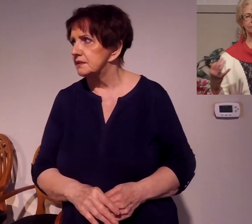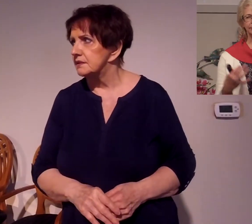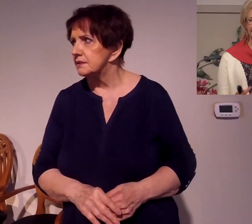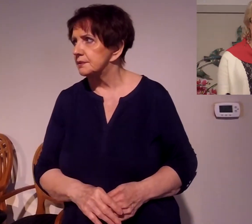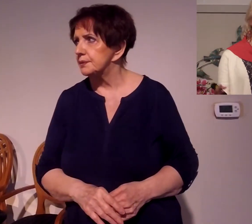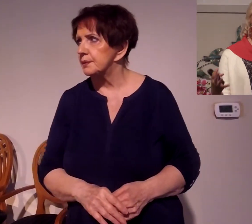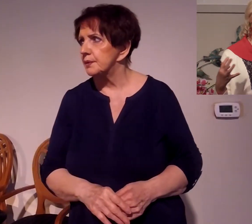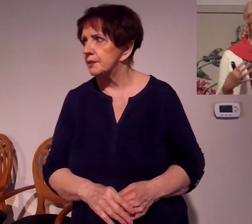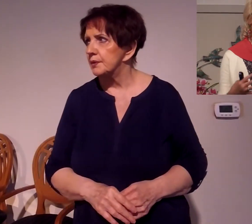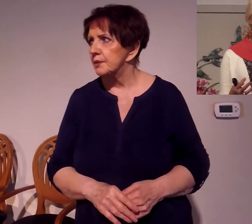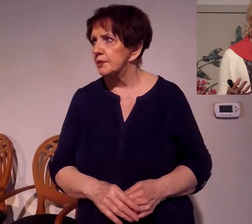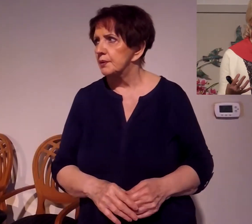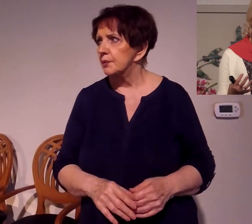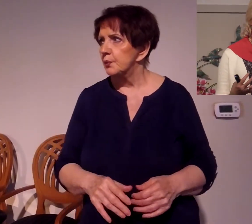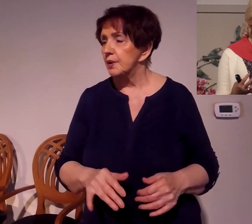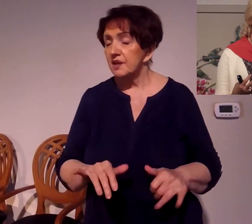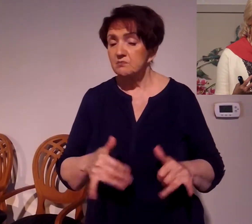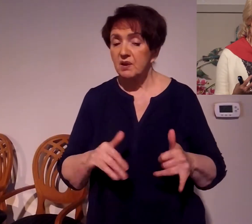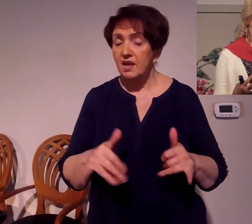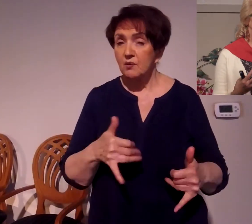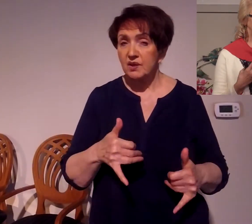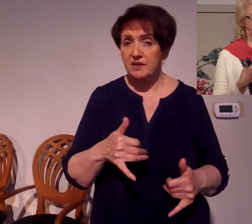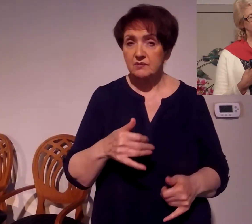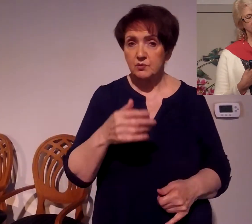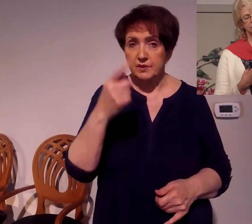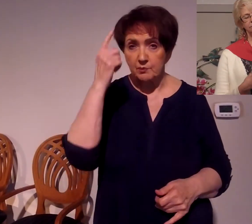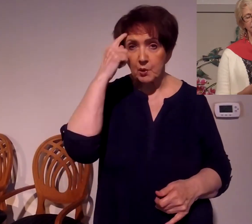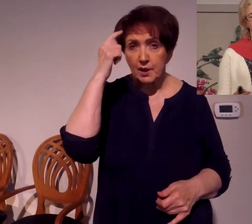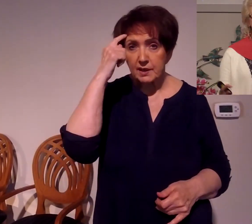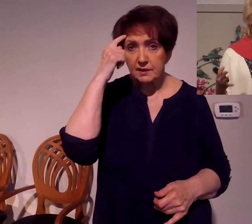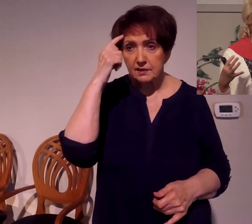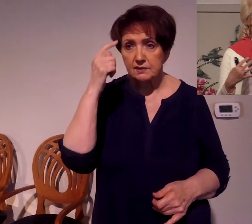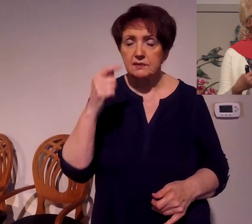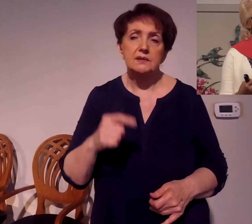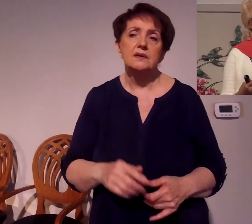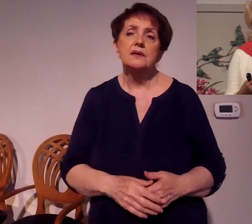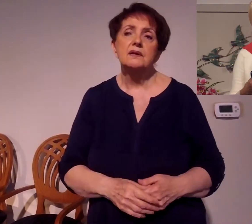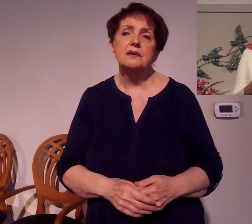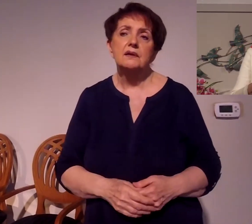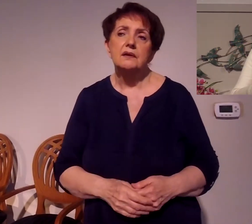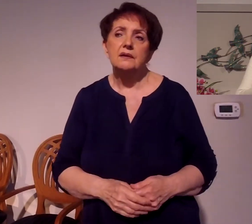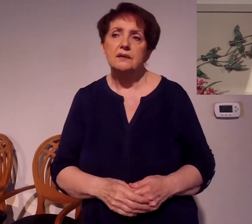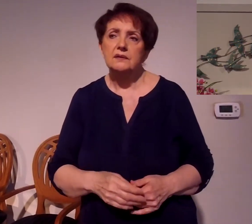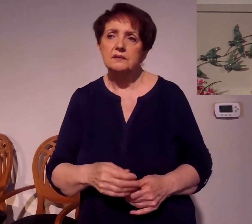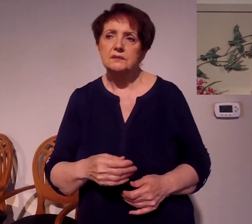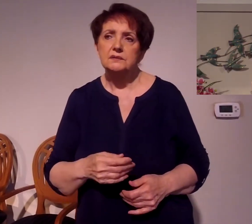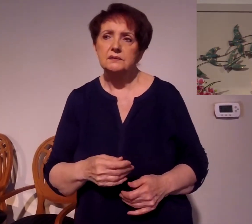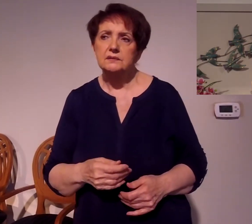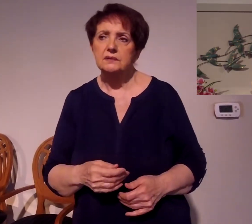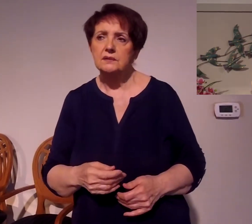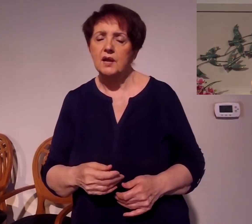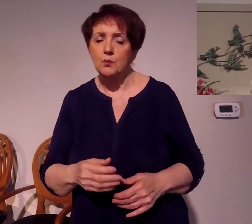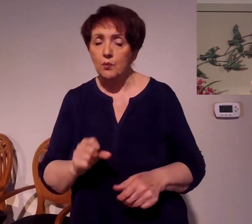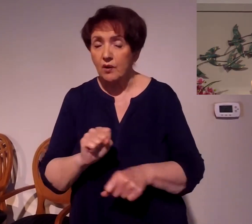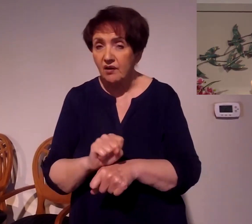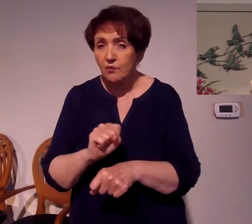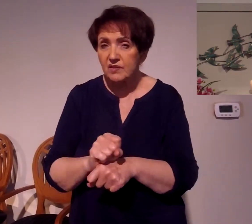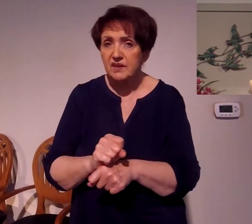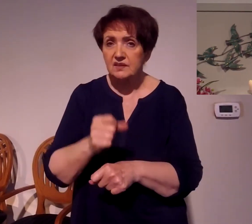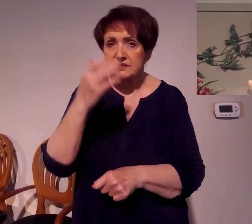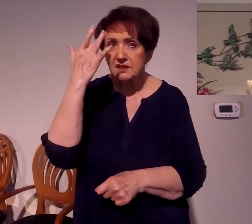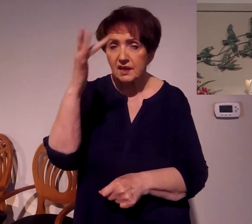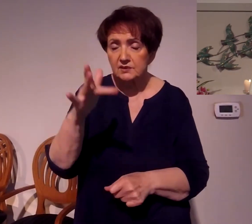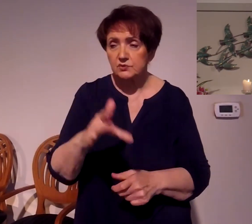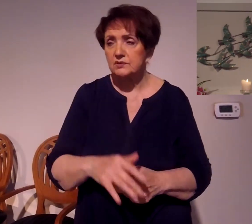we can play with this intellectually and be with it intellectually and kind of work with it. The problem